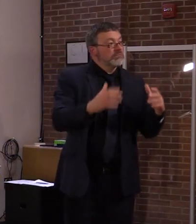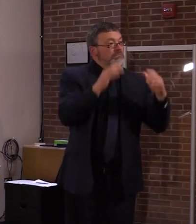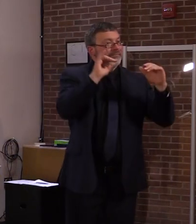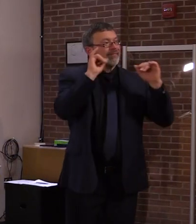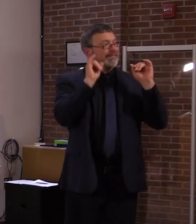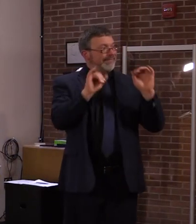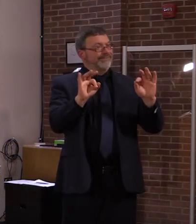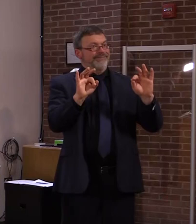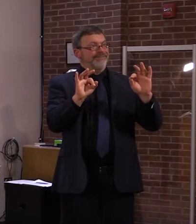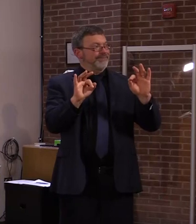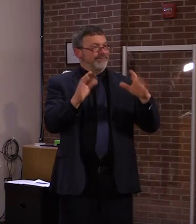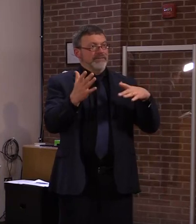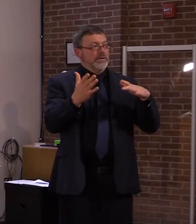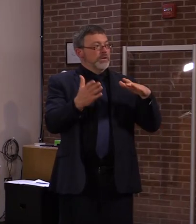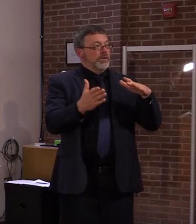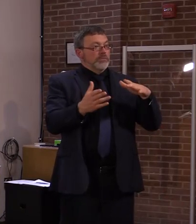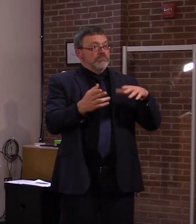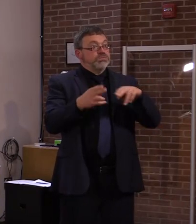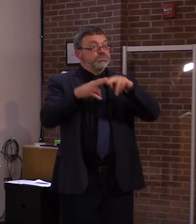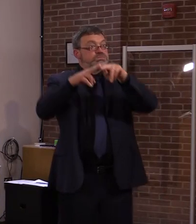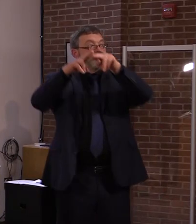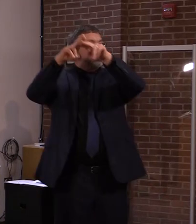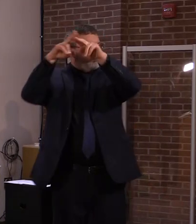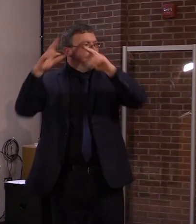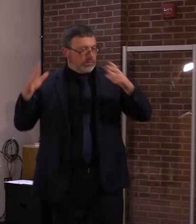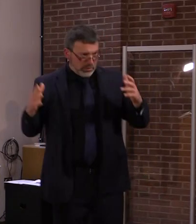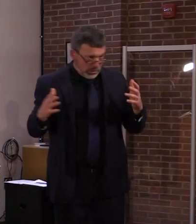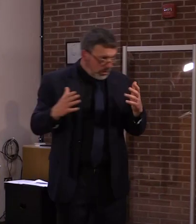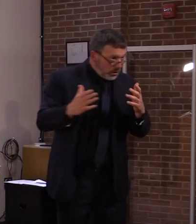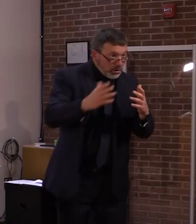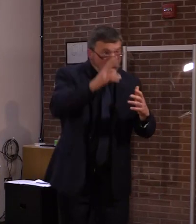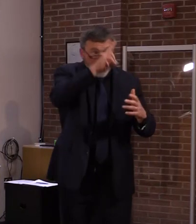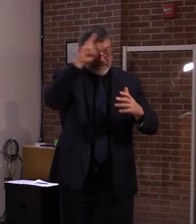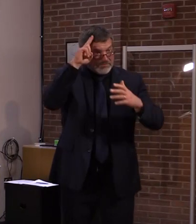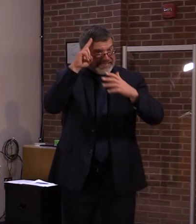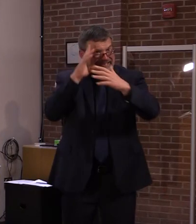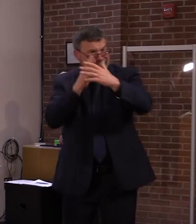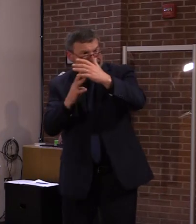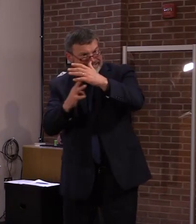about what will follow with hospitalizations. So we'll definitely keep a close look on that.